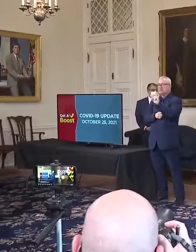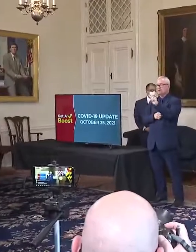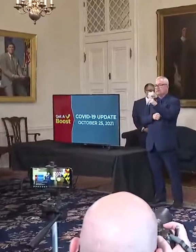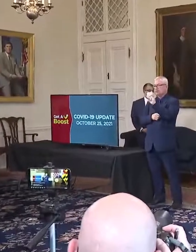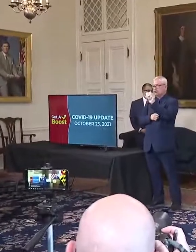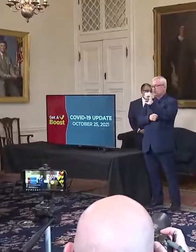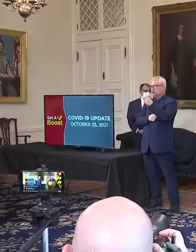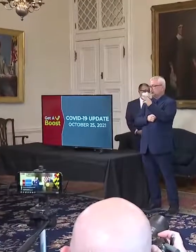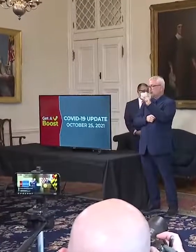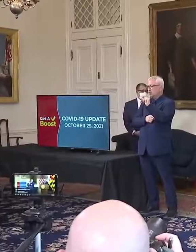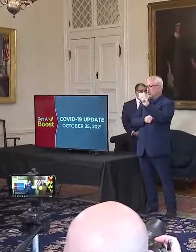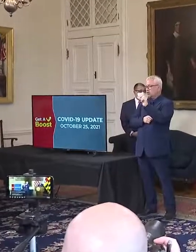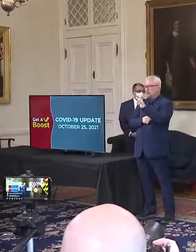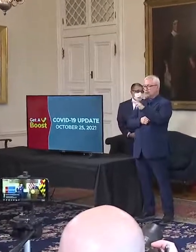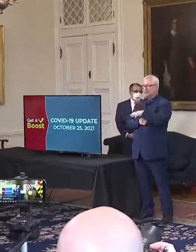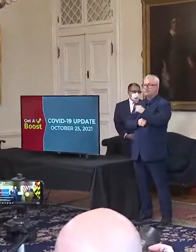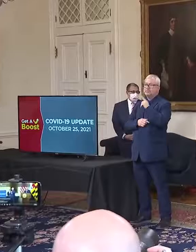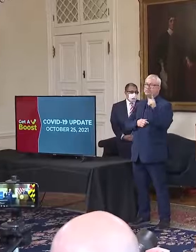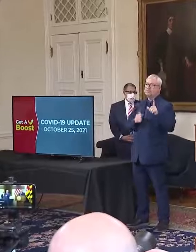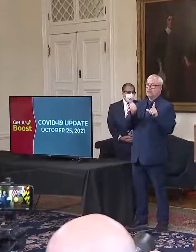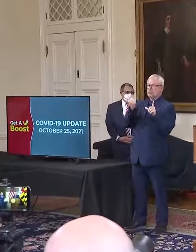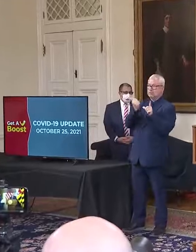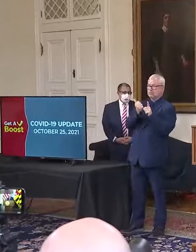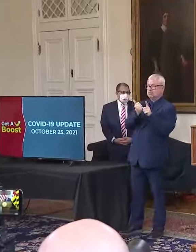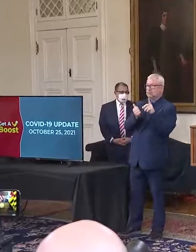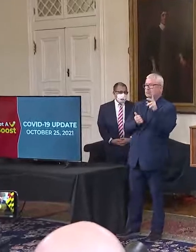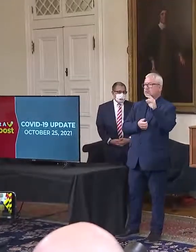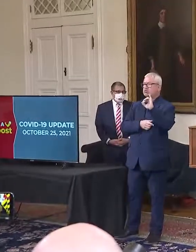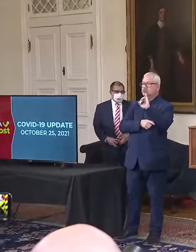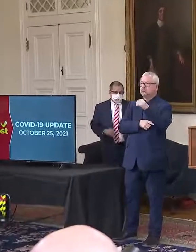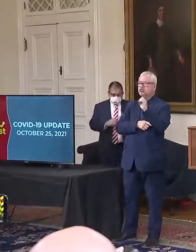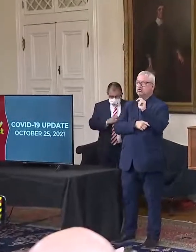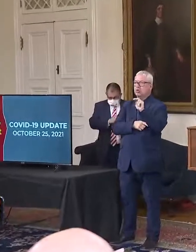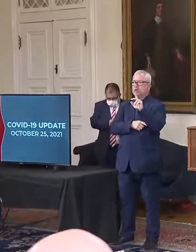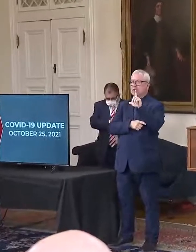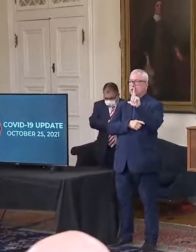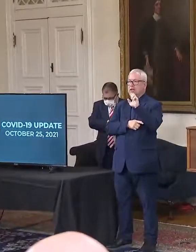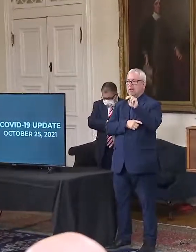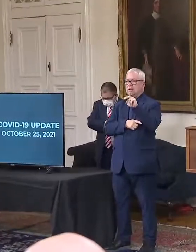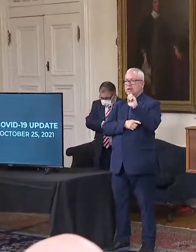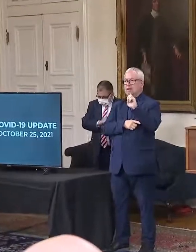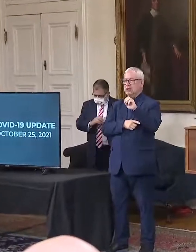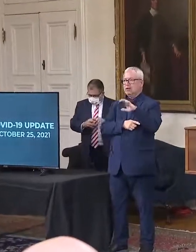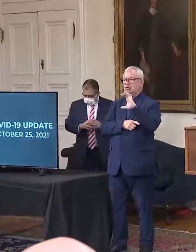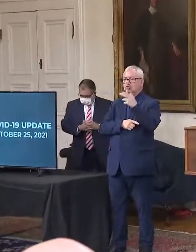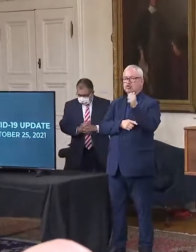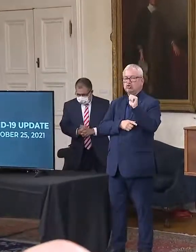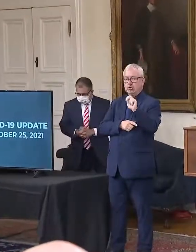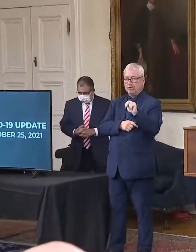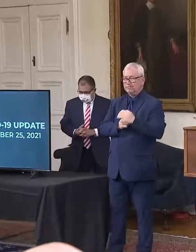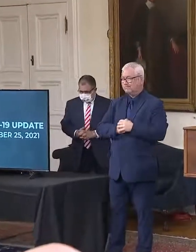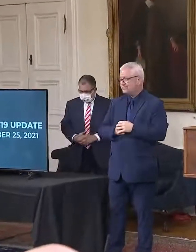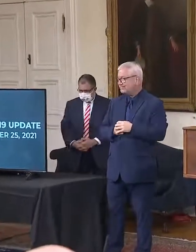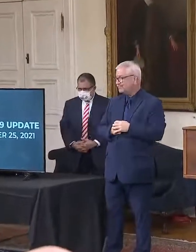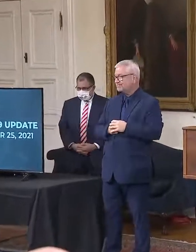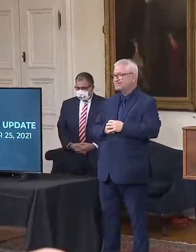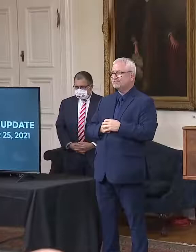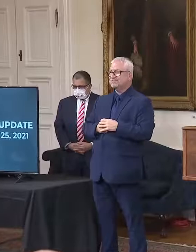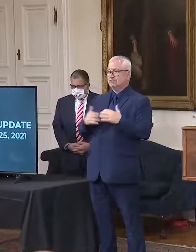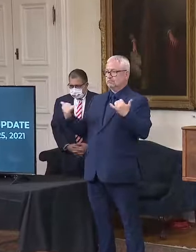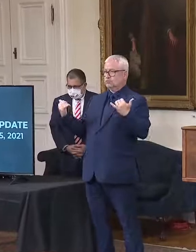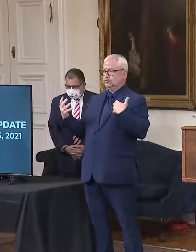Dr. Jinlene Chan. We're here today to provide Marylanders with the current status of eligibility